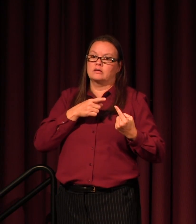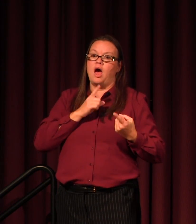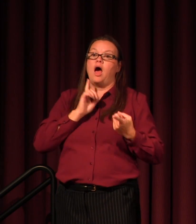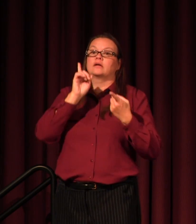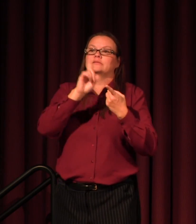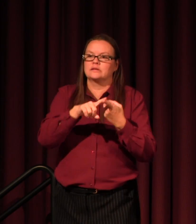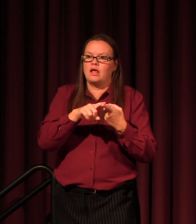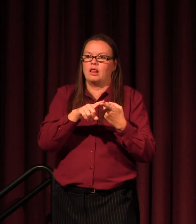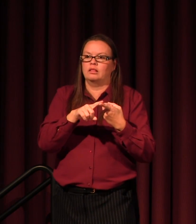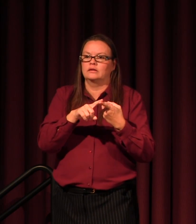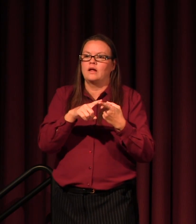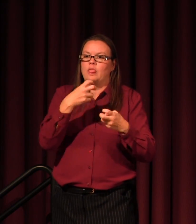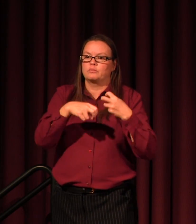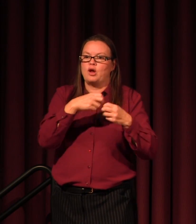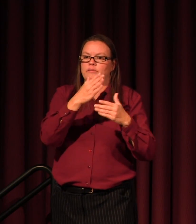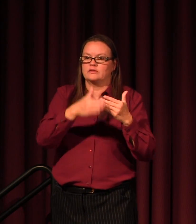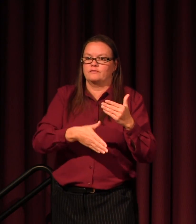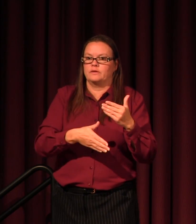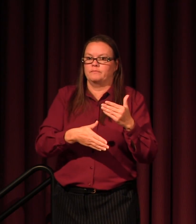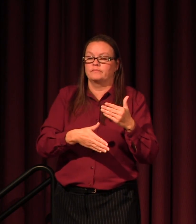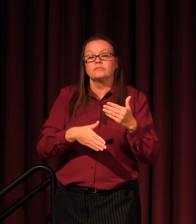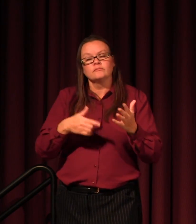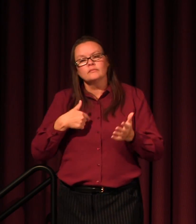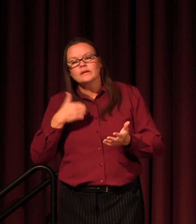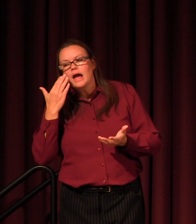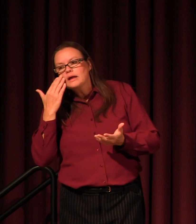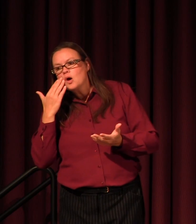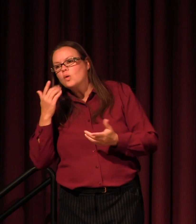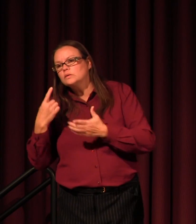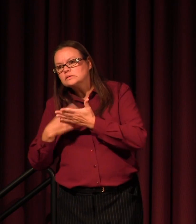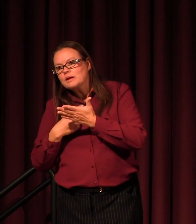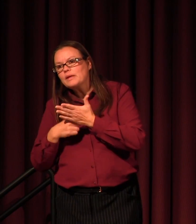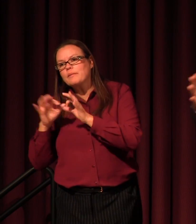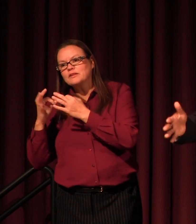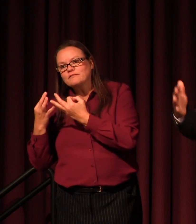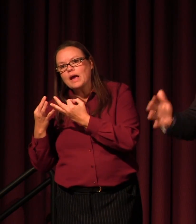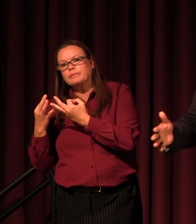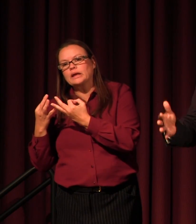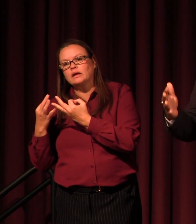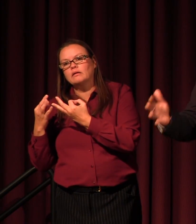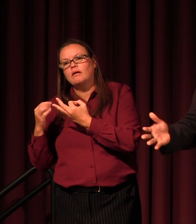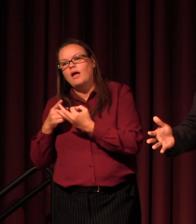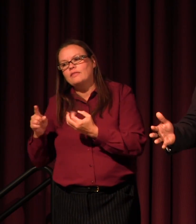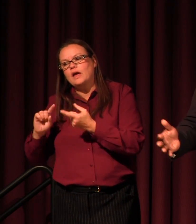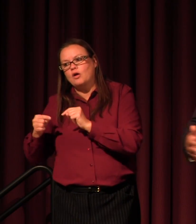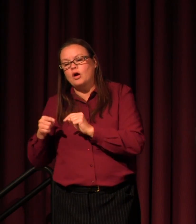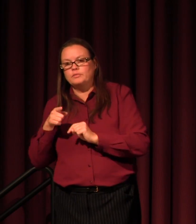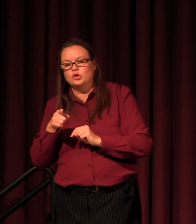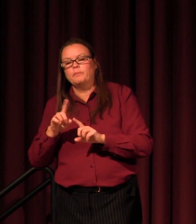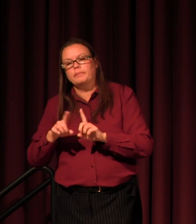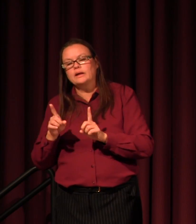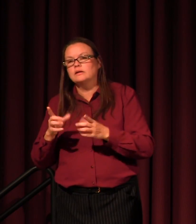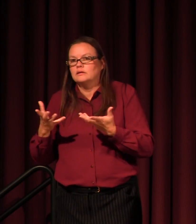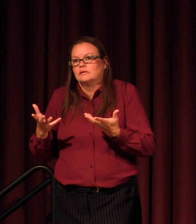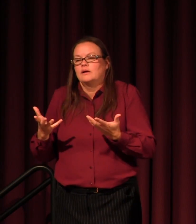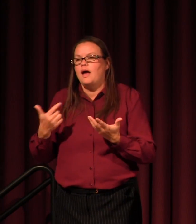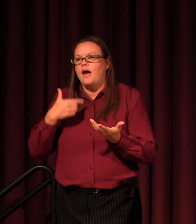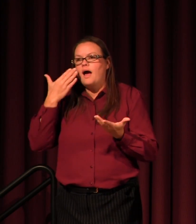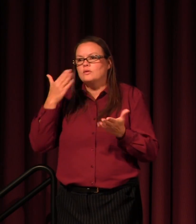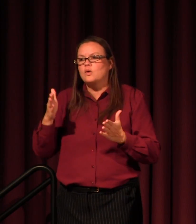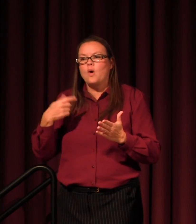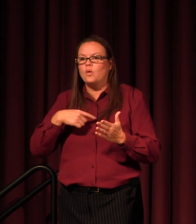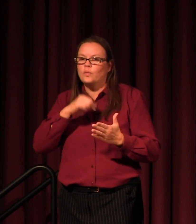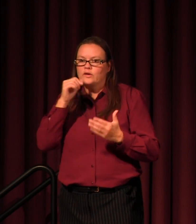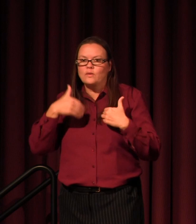understand sometimes you gotta not see your family members because they're harmful. Like, it's not like I don't understand why those examples don't exist anymore. It's just they don't. And